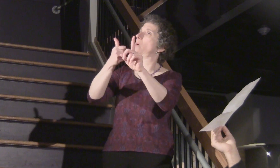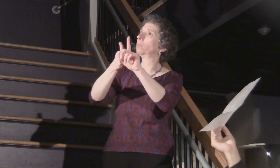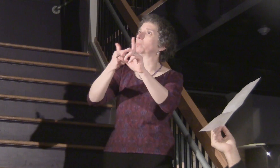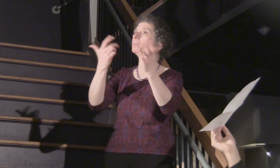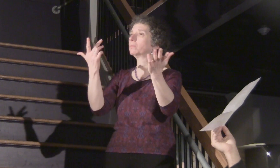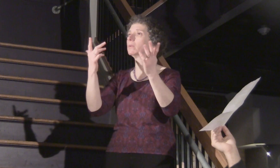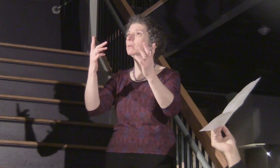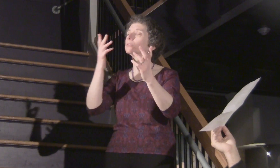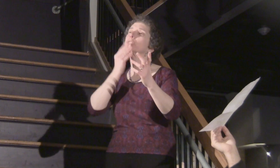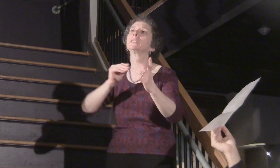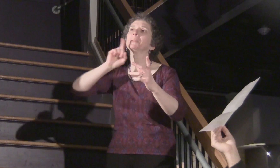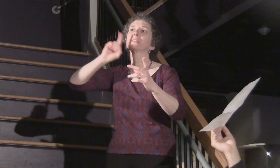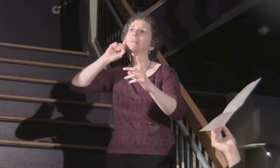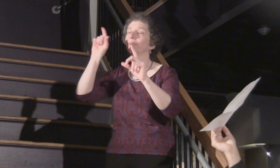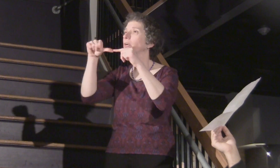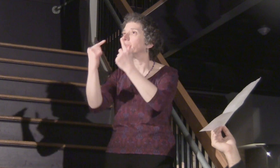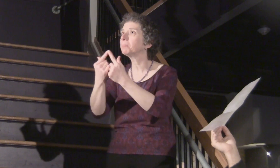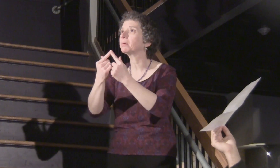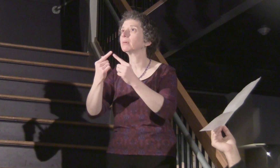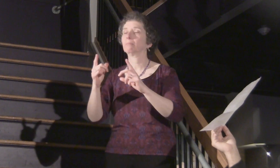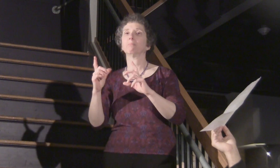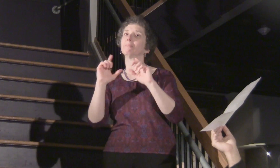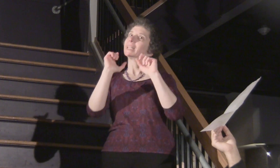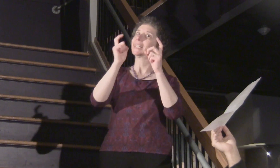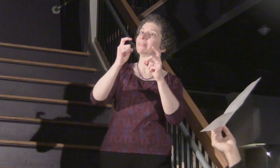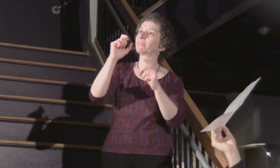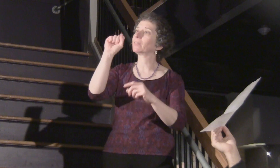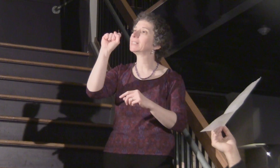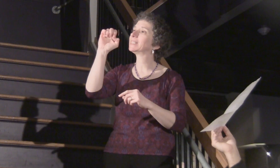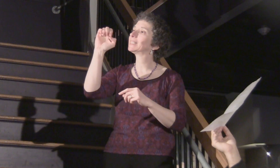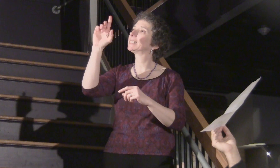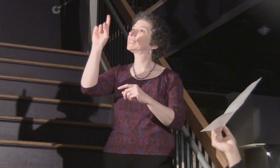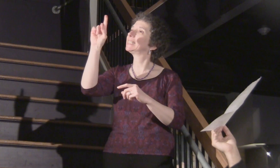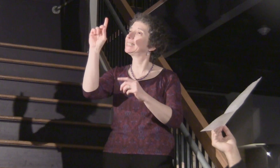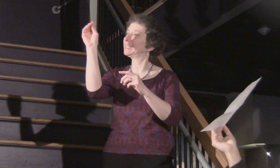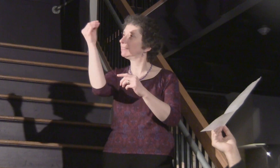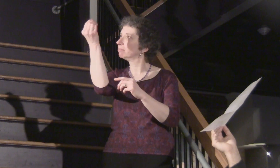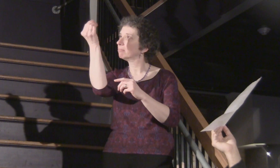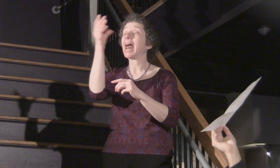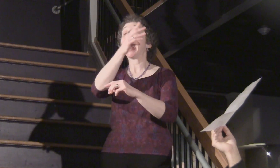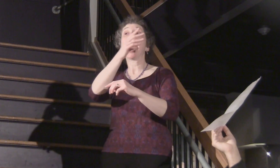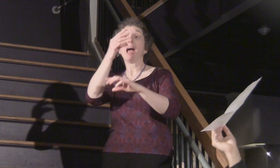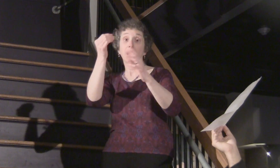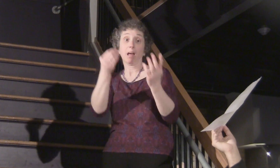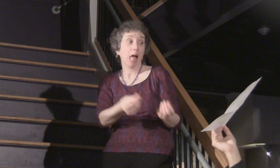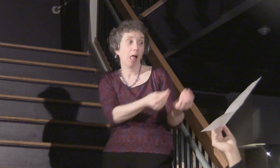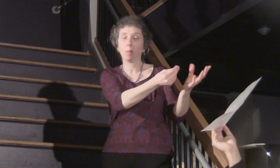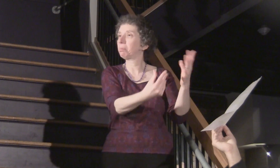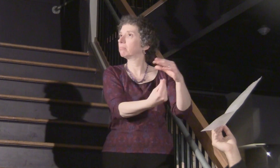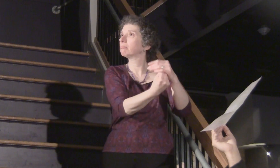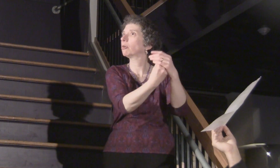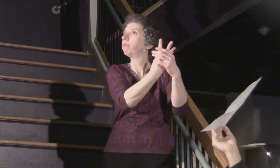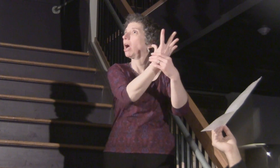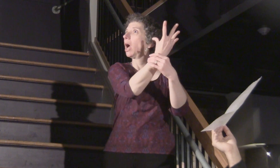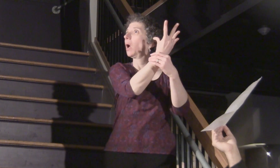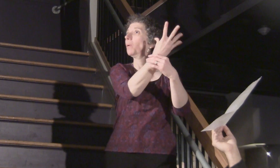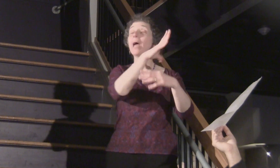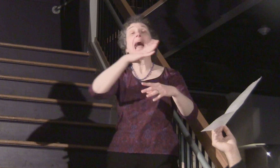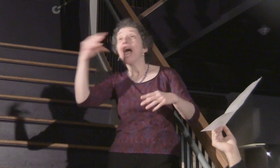set up their own Jewish deaf groups. And they gave, you know, they had that seed, and they helped grow that